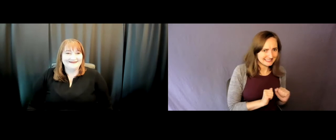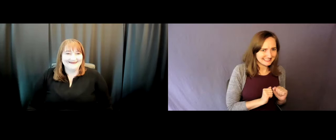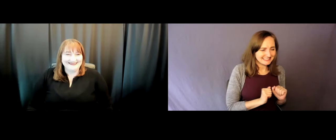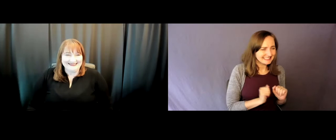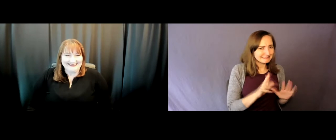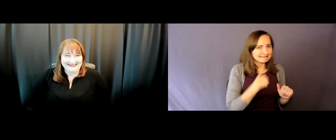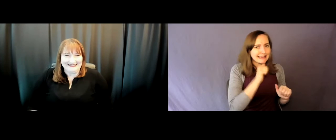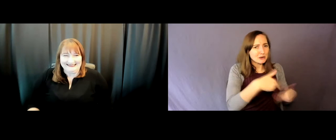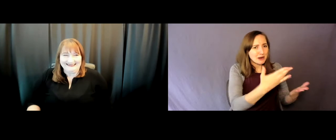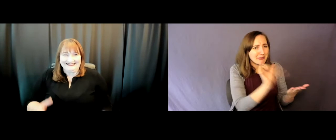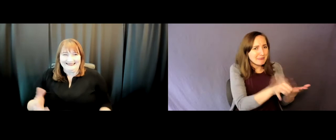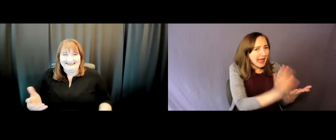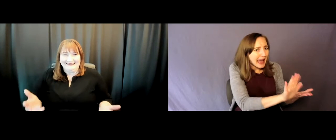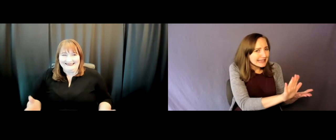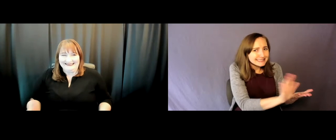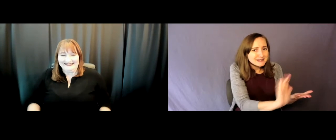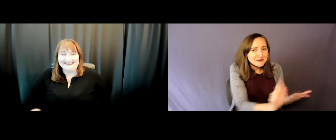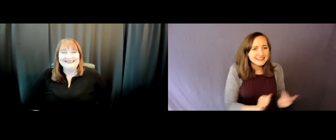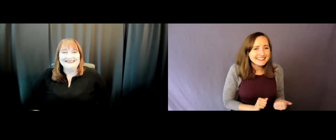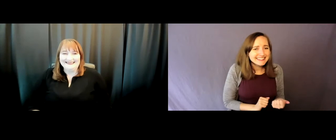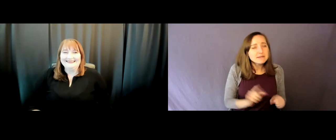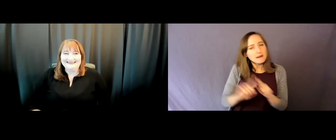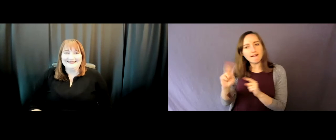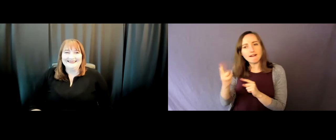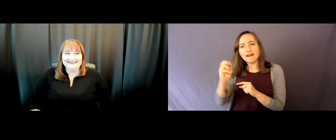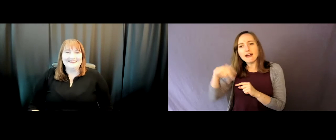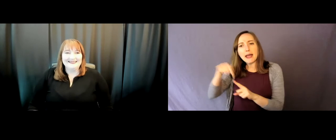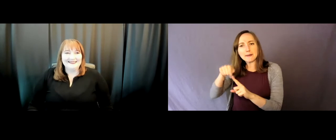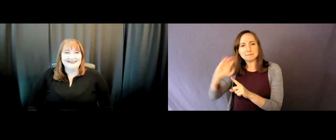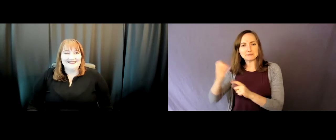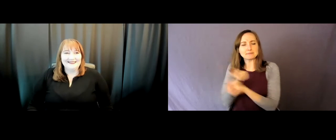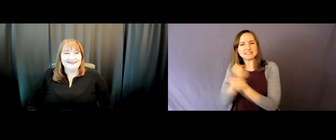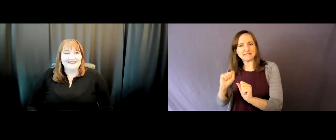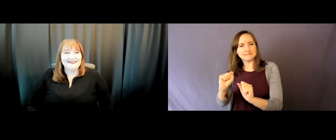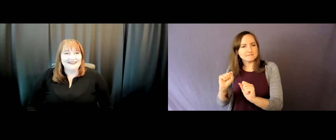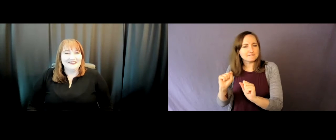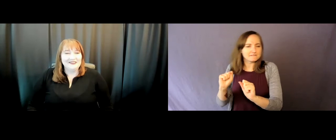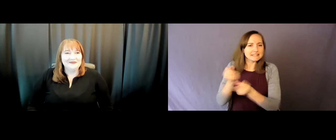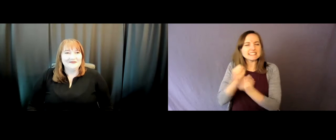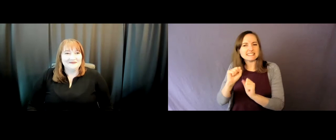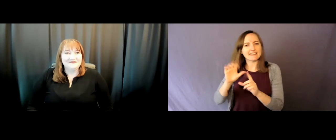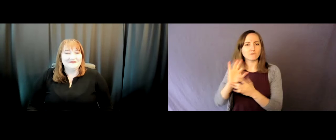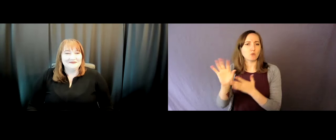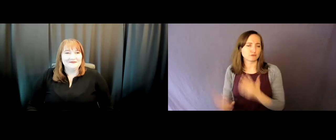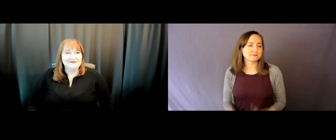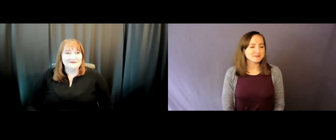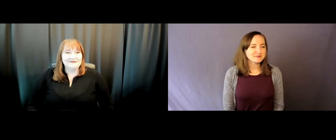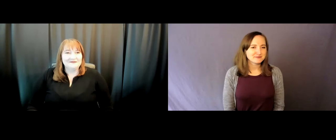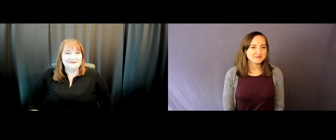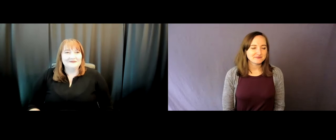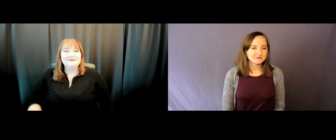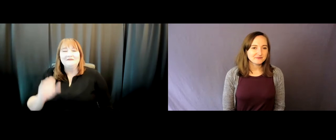so I wouldn't recommend that. No. But hemp seems safe. Hemp seems like a safe alternative.